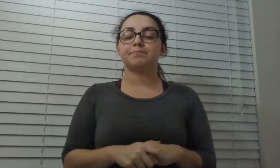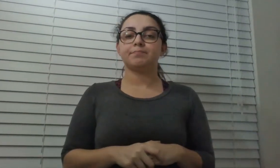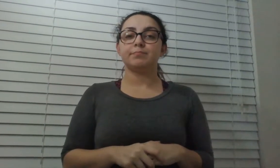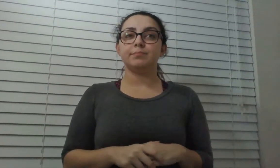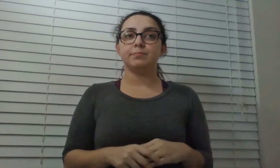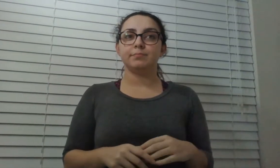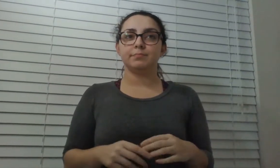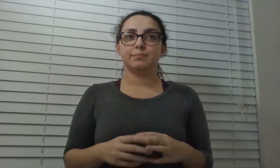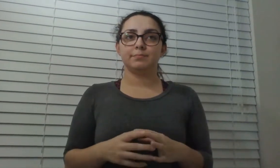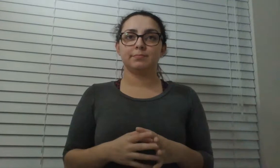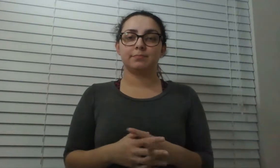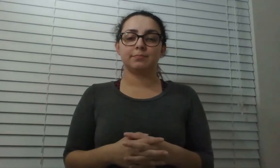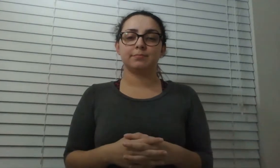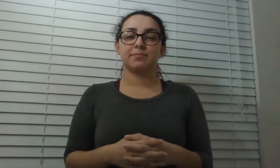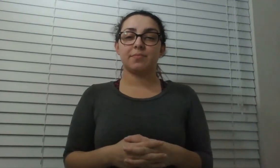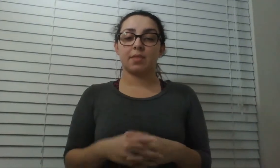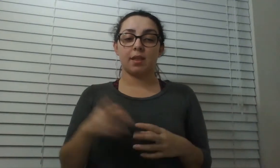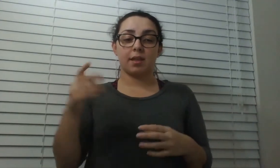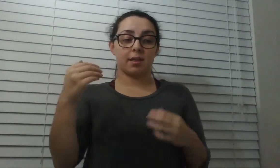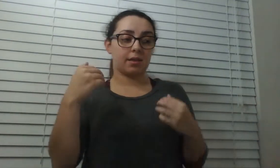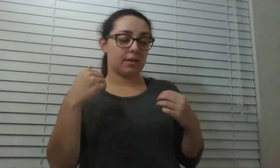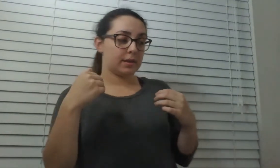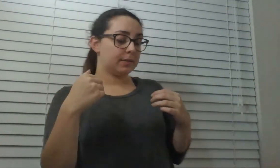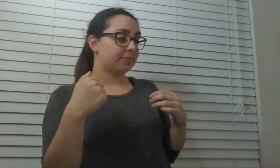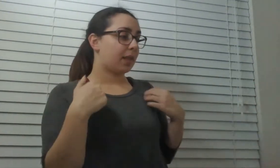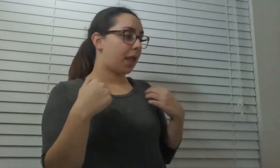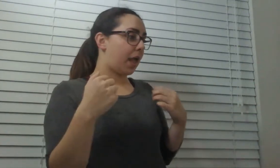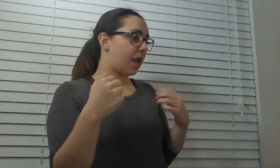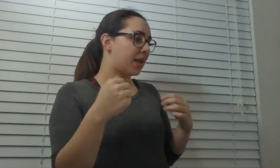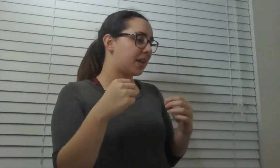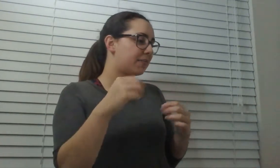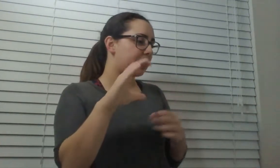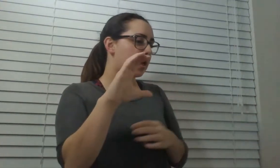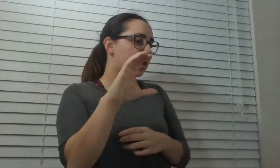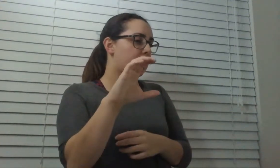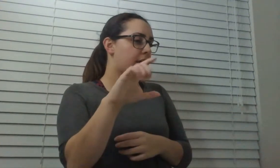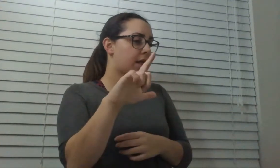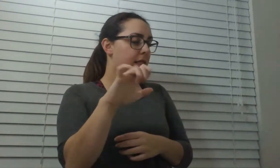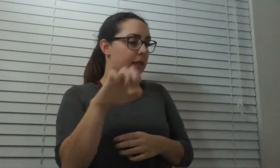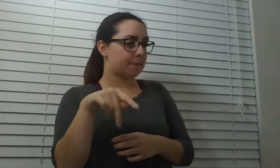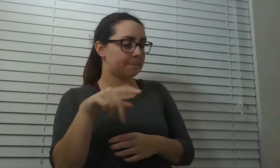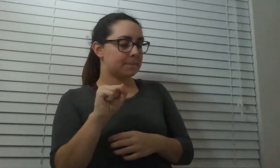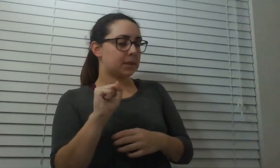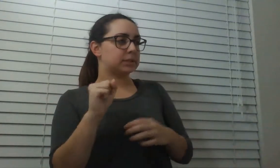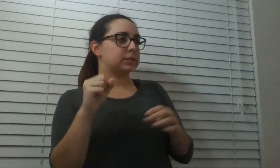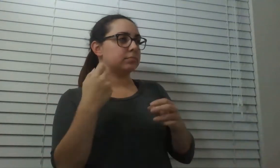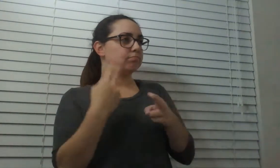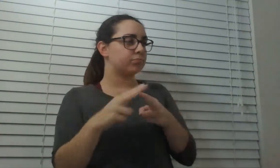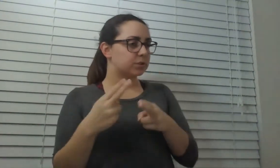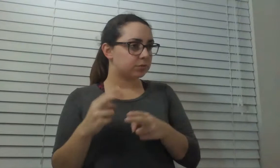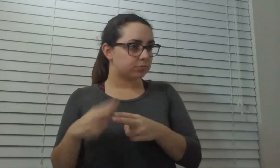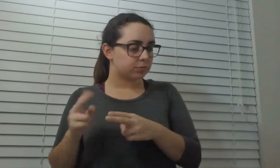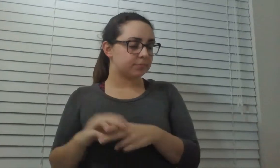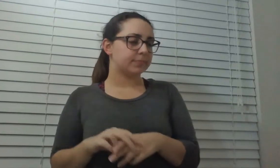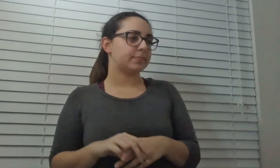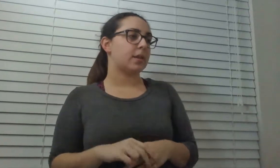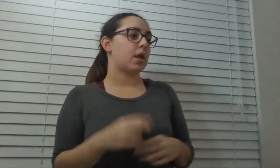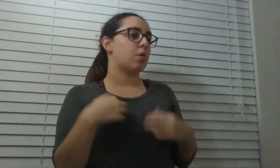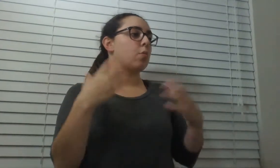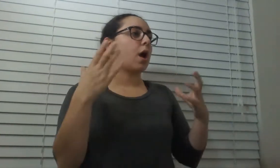and I'd like to sort of weave the clips together, sort of maybe throw it out that way rather than telling you about them. Why don't we